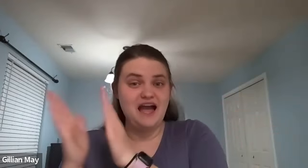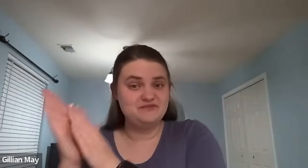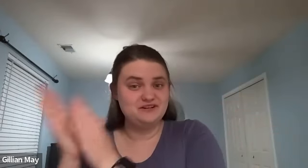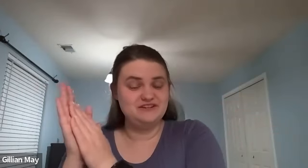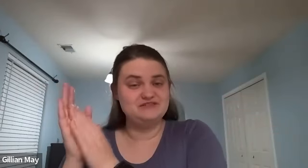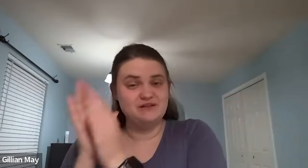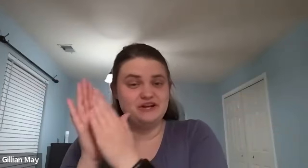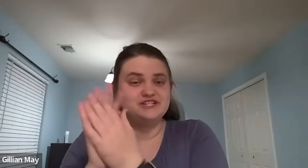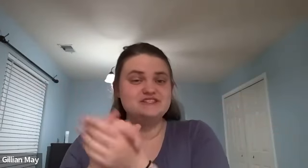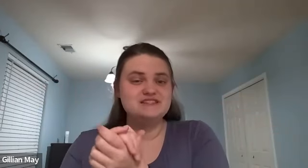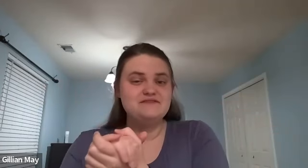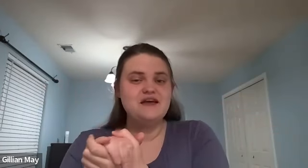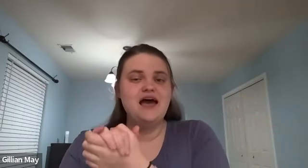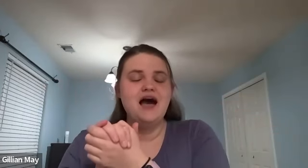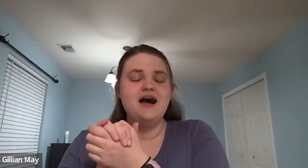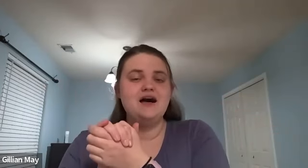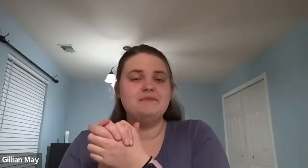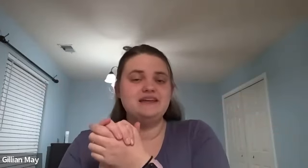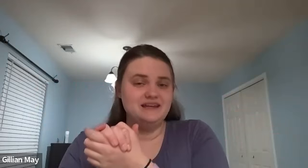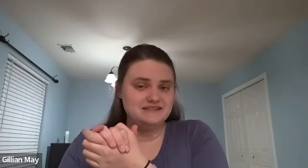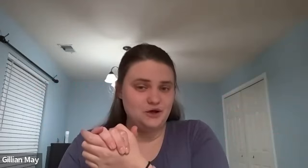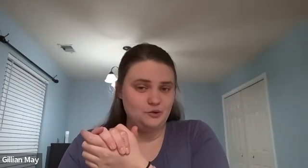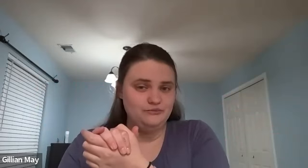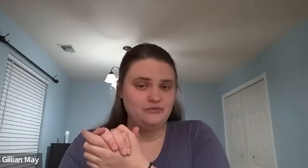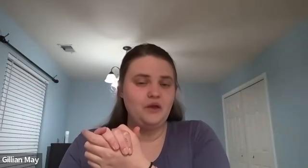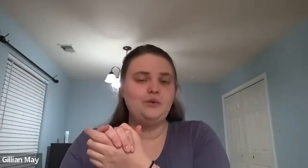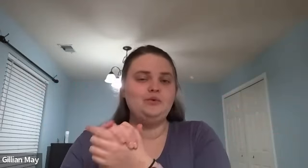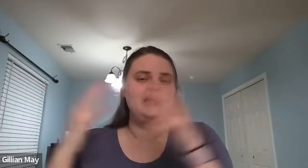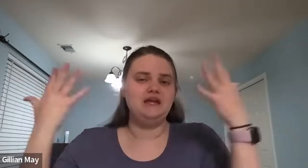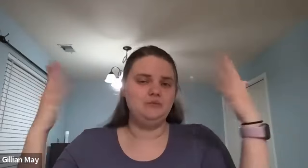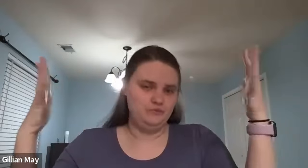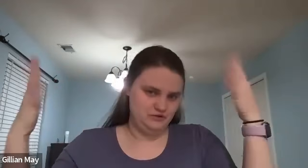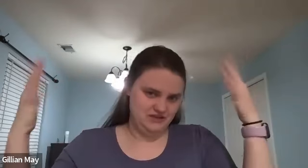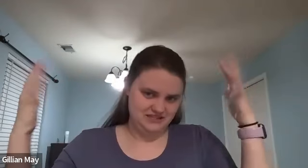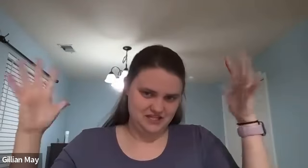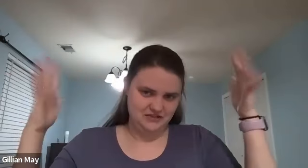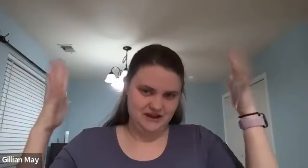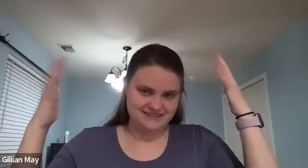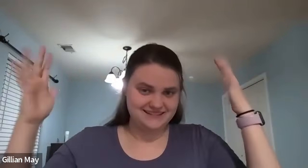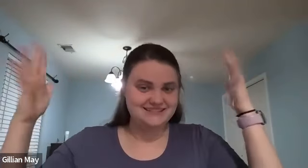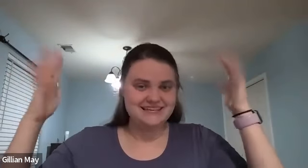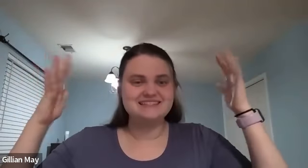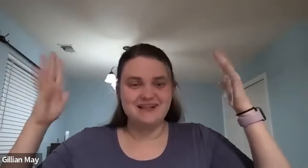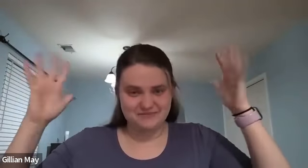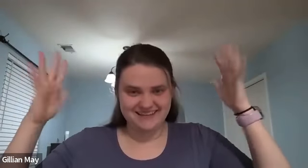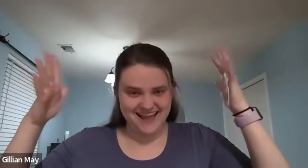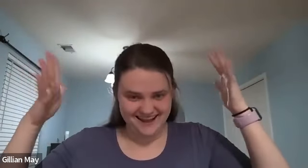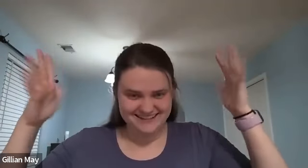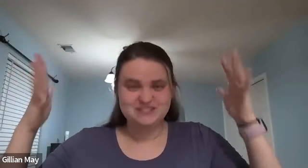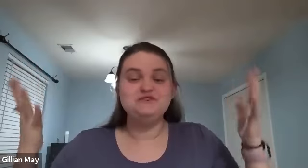for, celebrations and stuff, in ASL, they do this. They shake their hands like this. This is clapping. Yeah. So if you